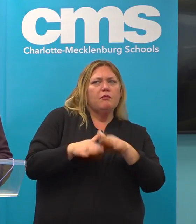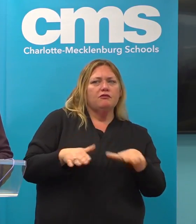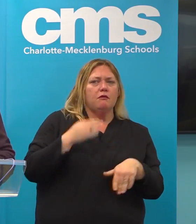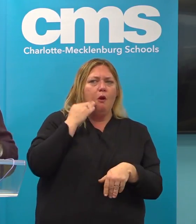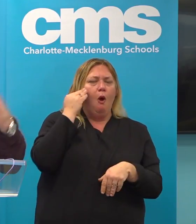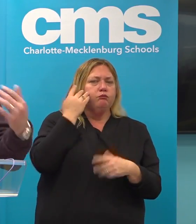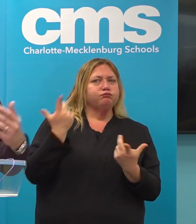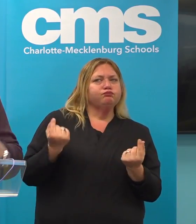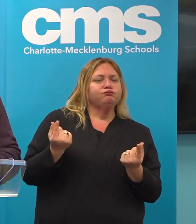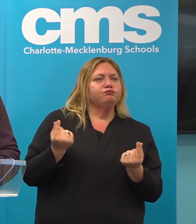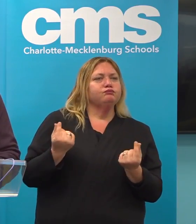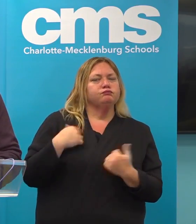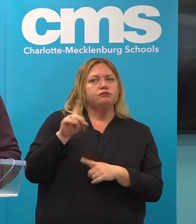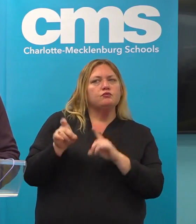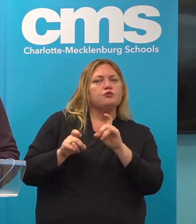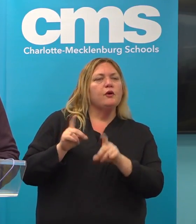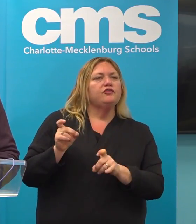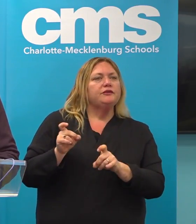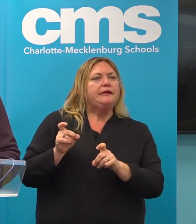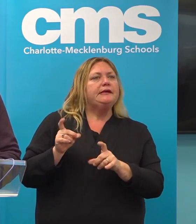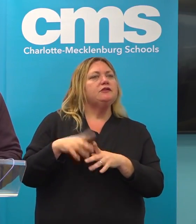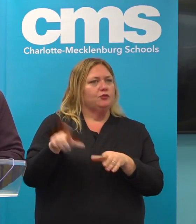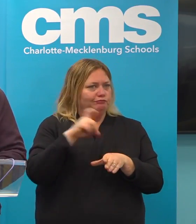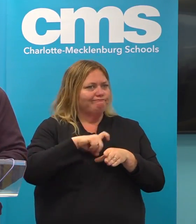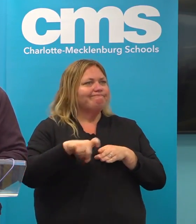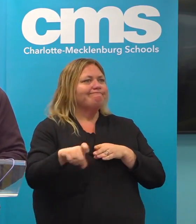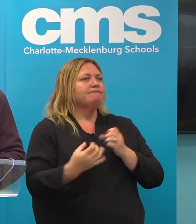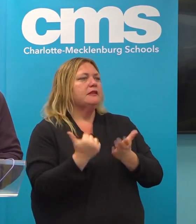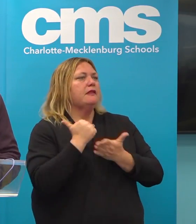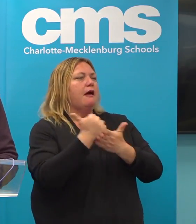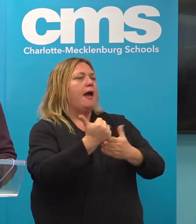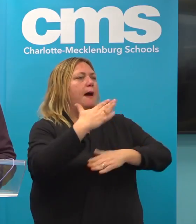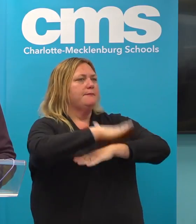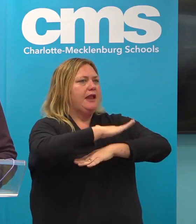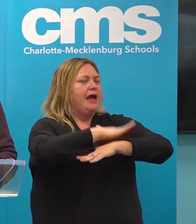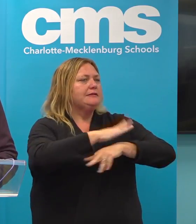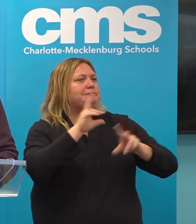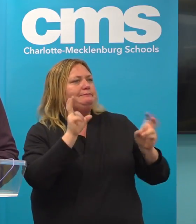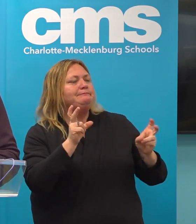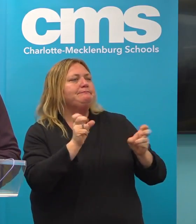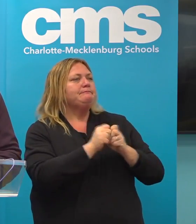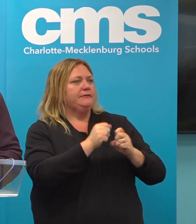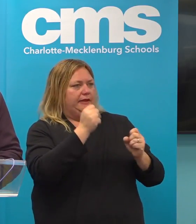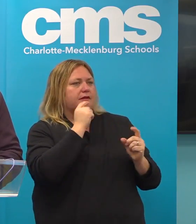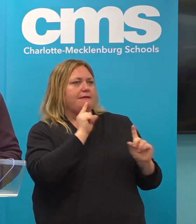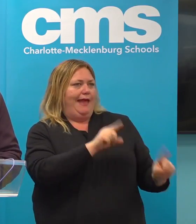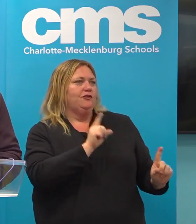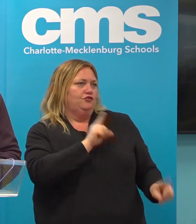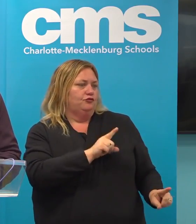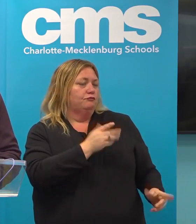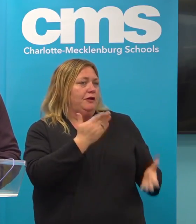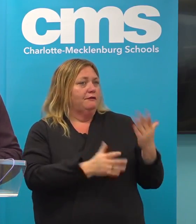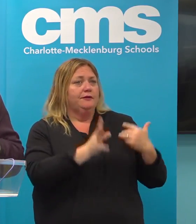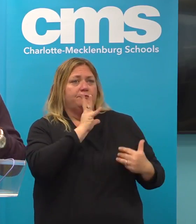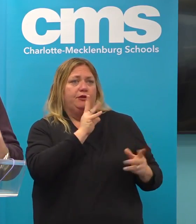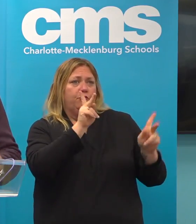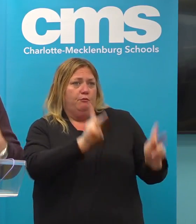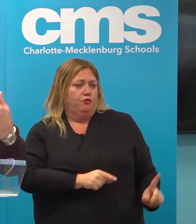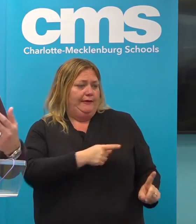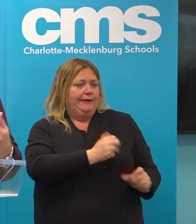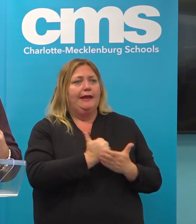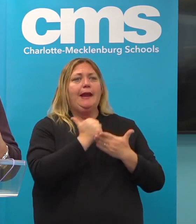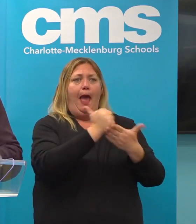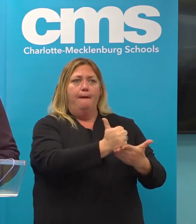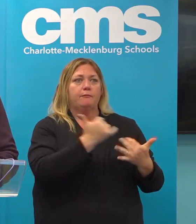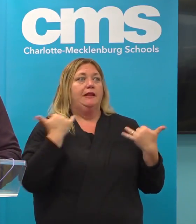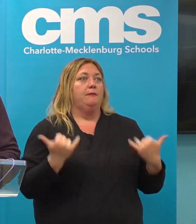home or access the various digital platforms that are available to you, we know that you may need to speak with somebody to get help